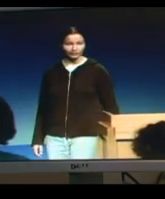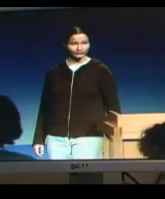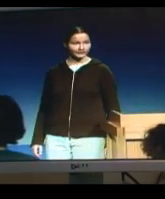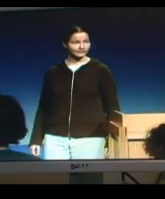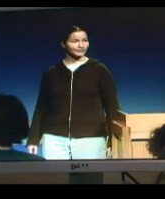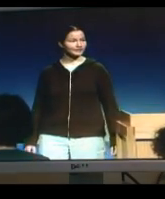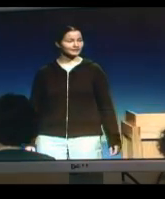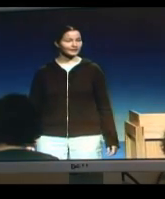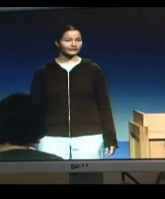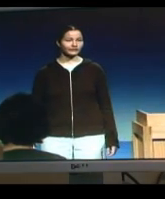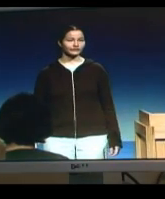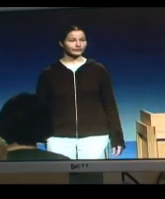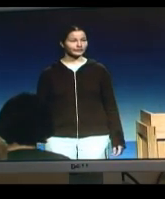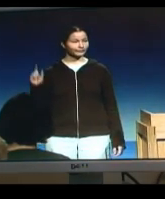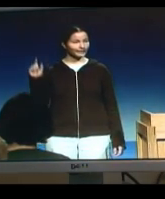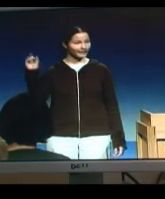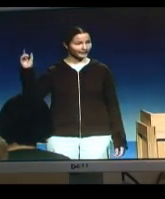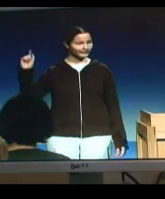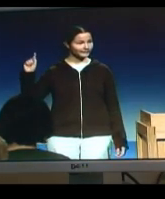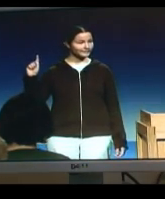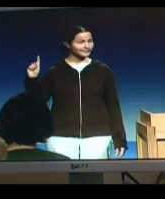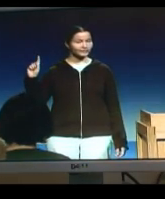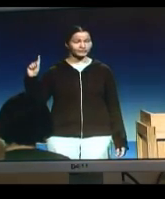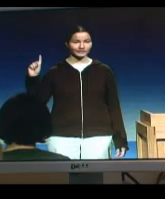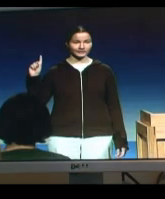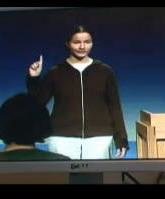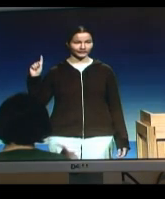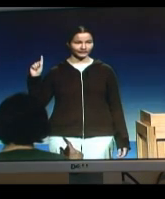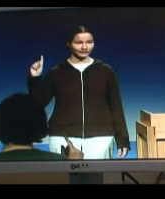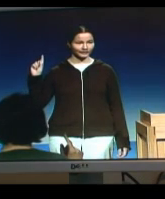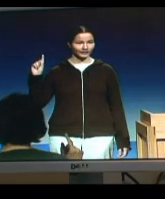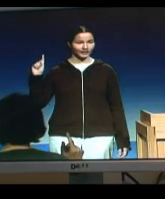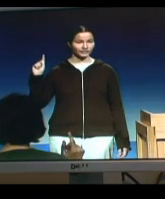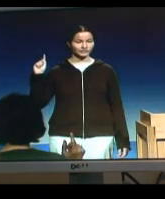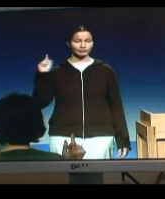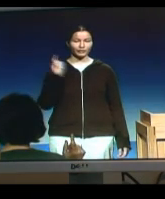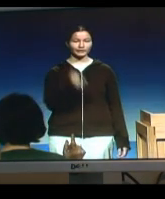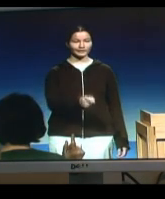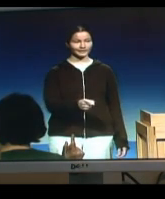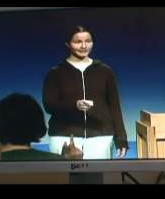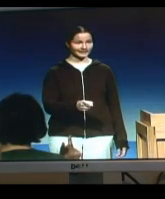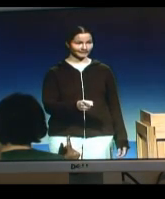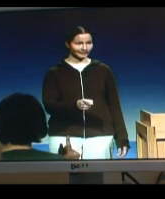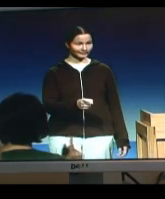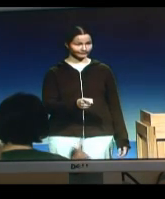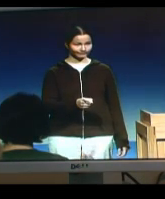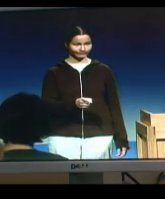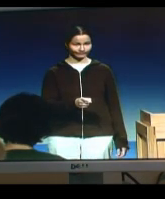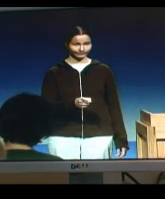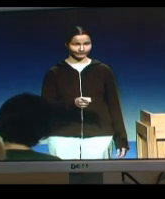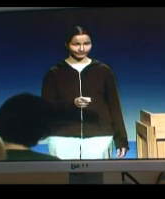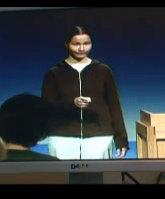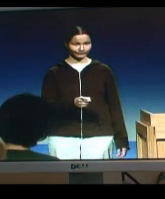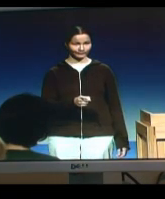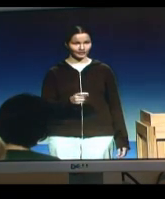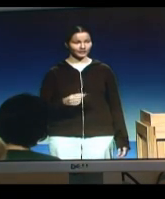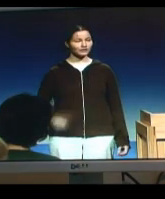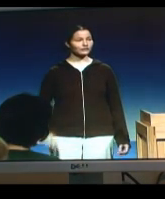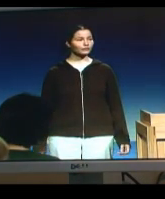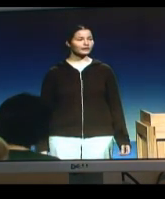First, make the sign for you with your right hand, extend your index finger, and just point at a classmate. The word R